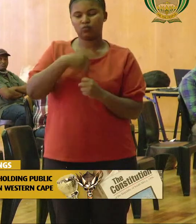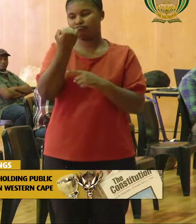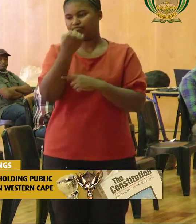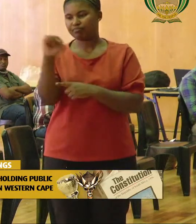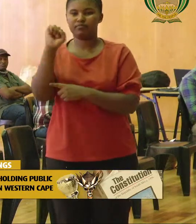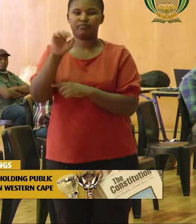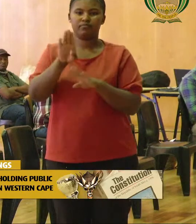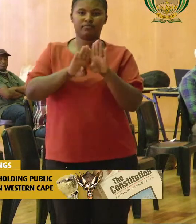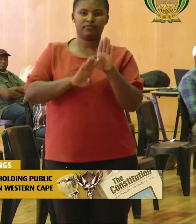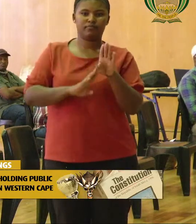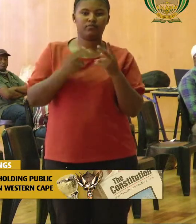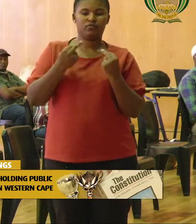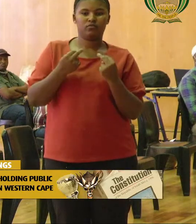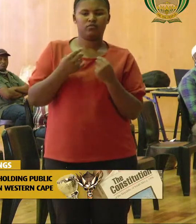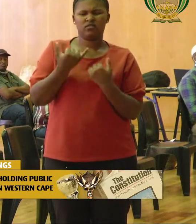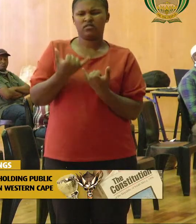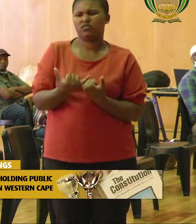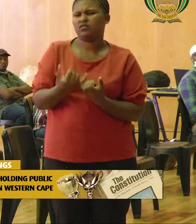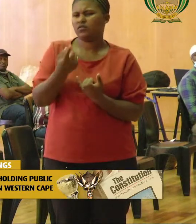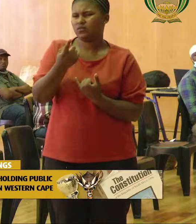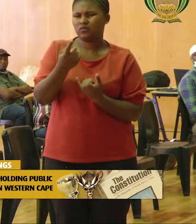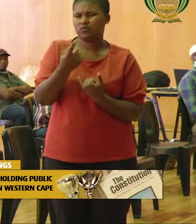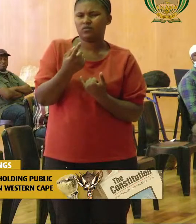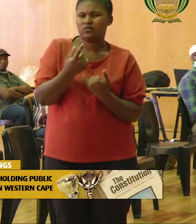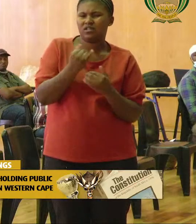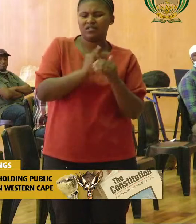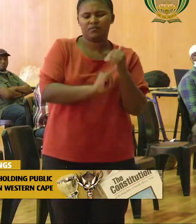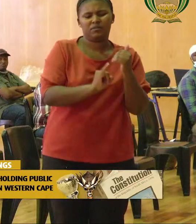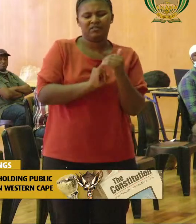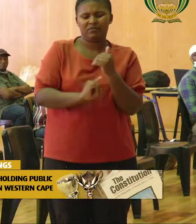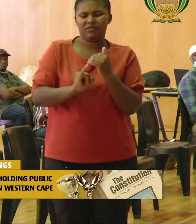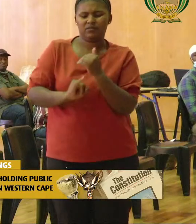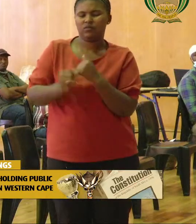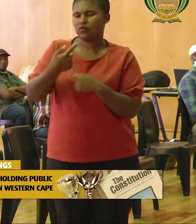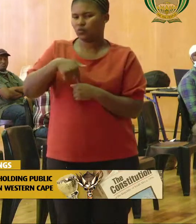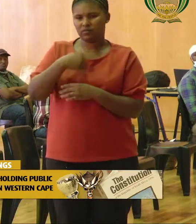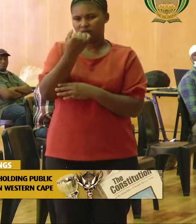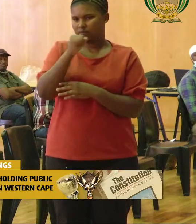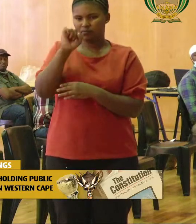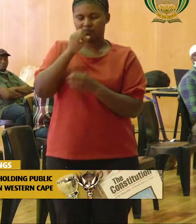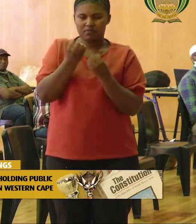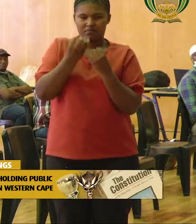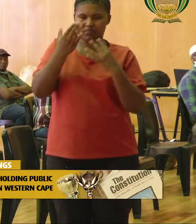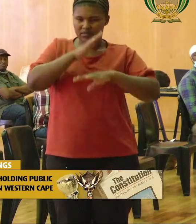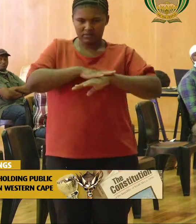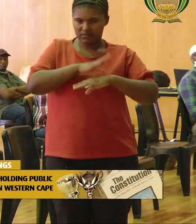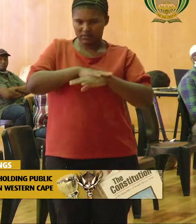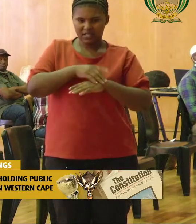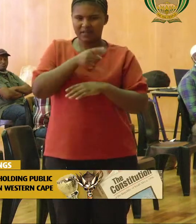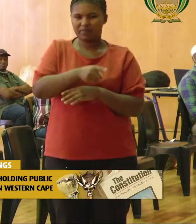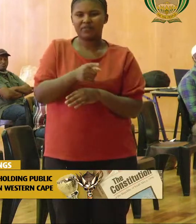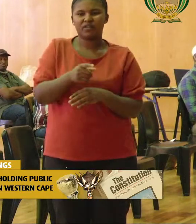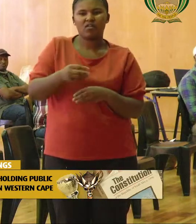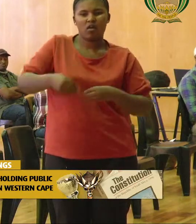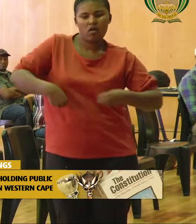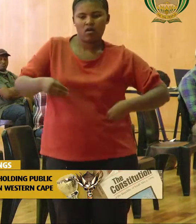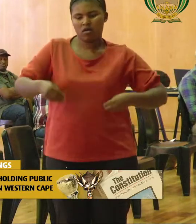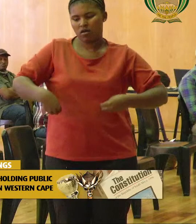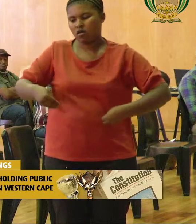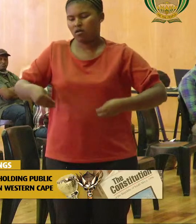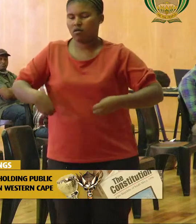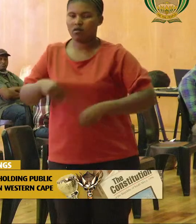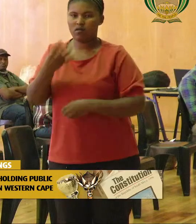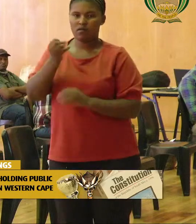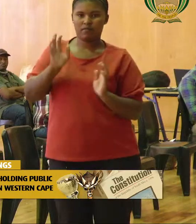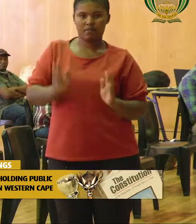this thing of independent candidates because in most of the independent candidates, all they know is bribing.